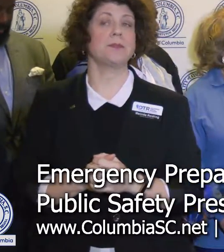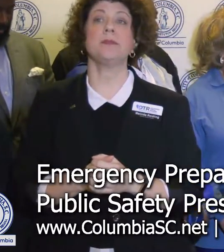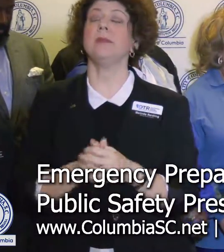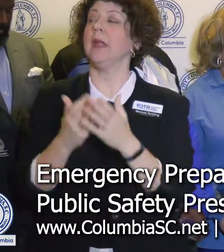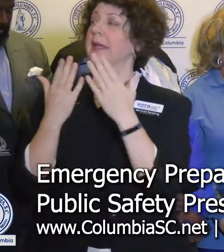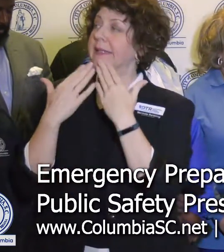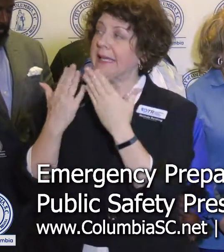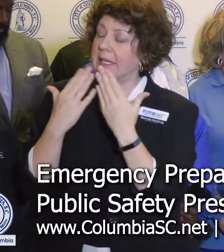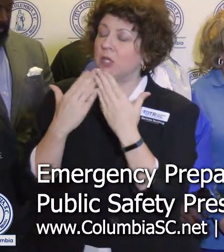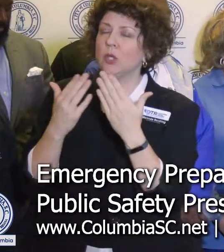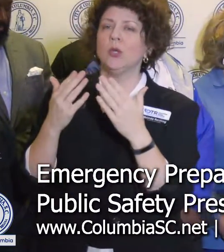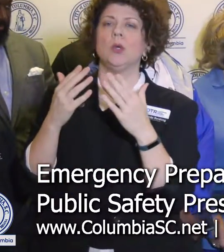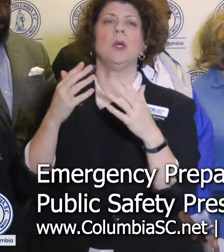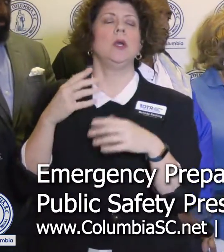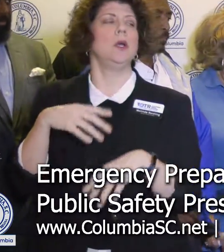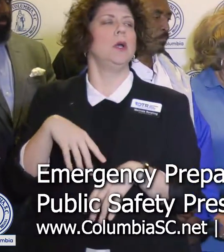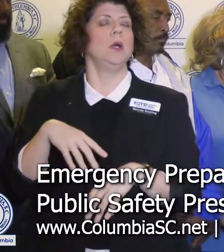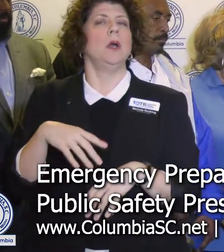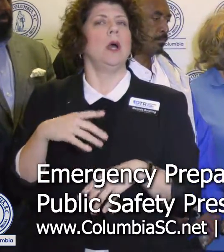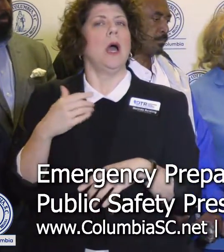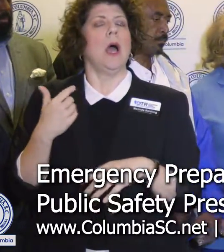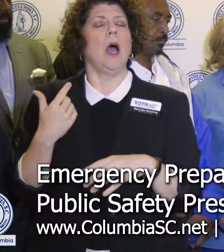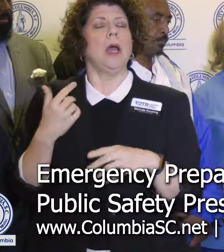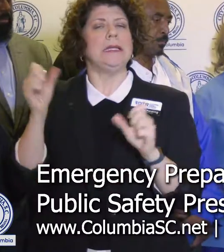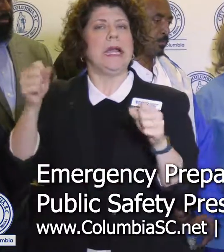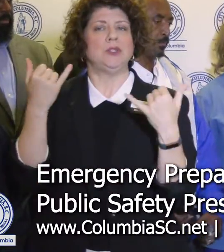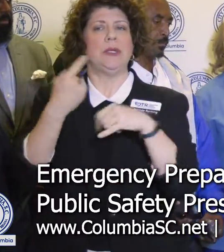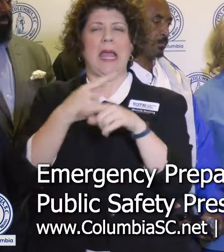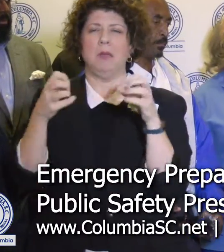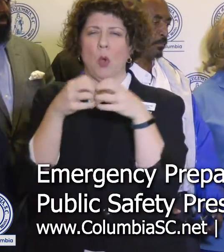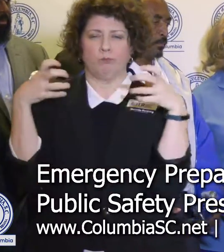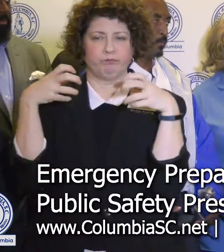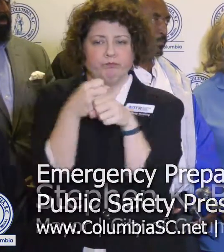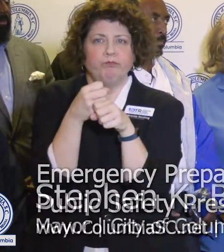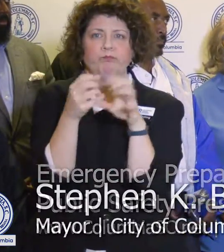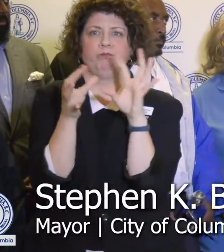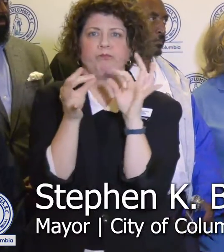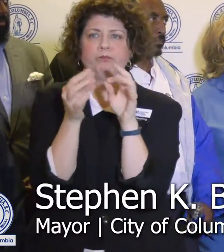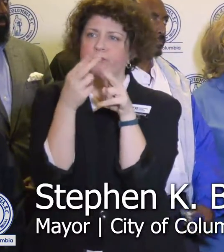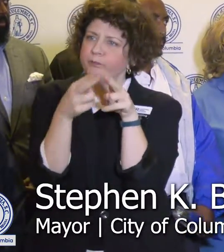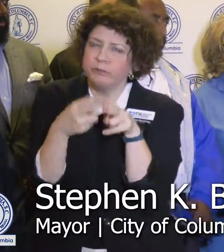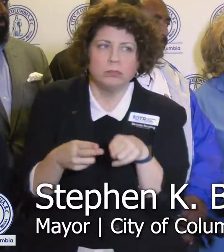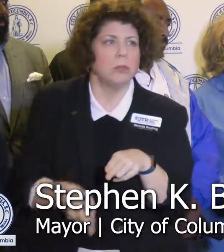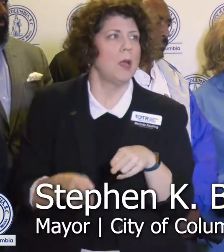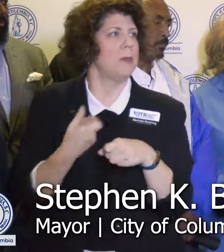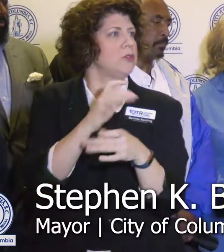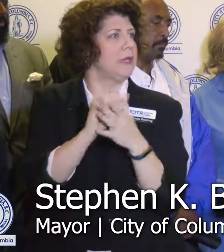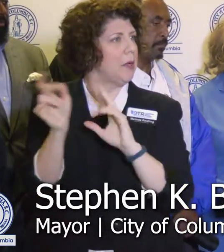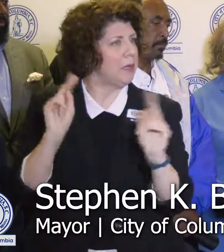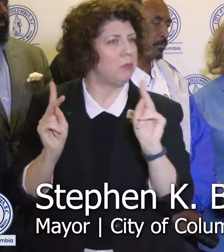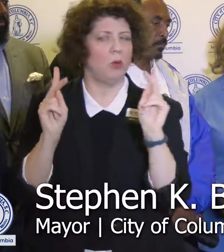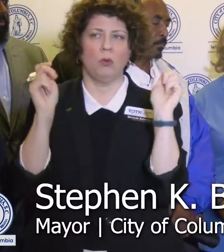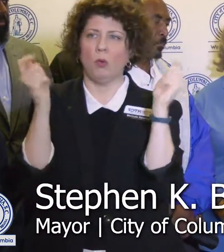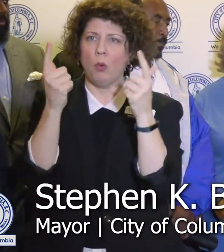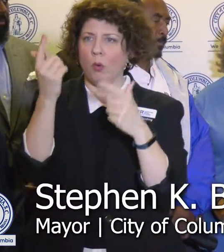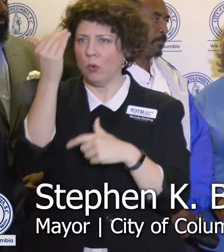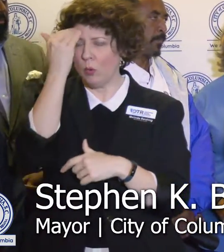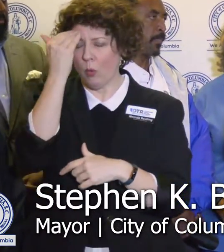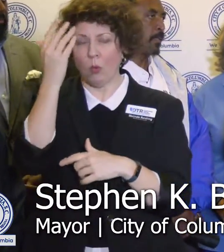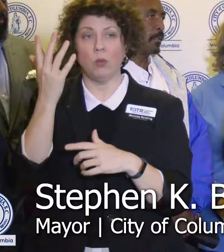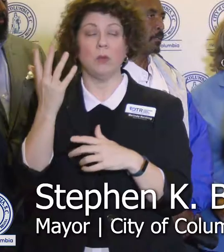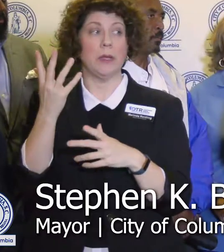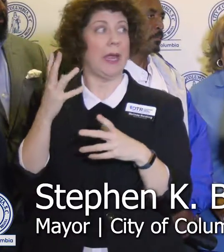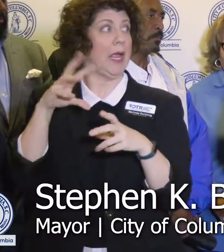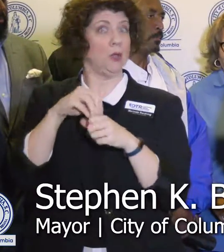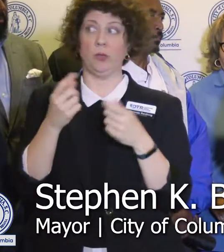Thank you. As the city manager mentioned, we're going to have a much tighter briefing today, keep it as brief as possible. We want to make sure everyone, including